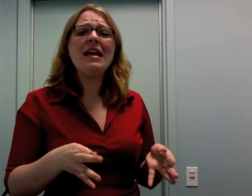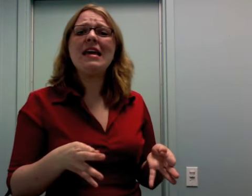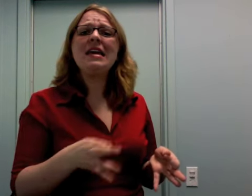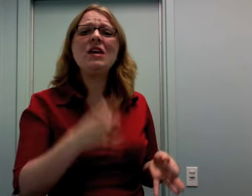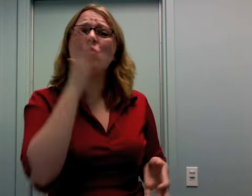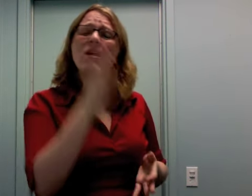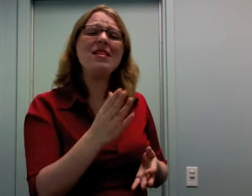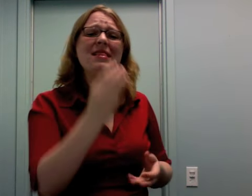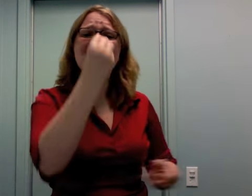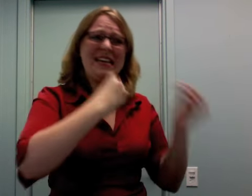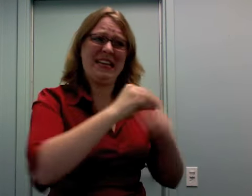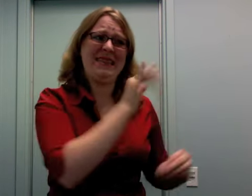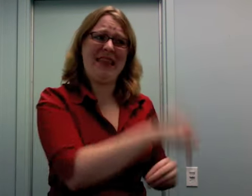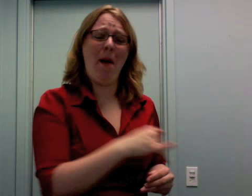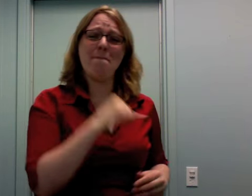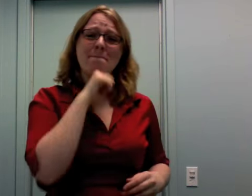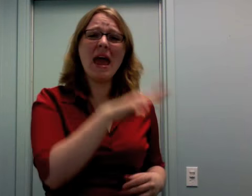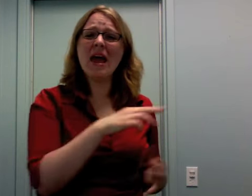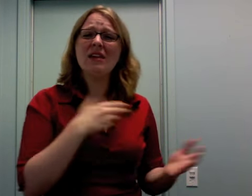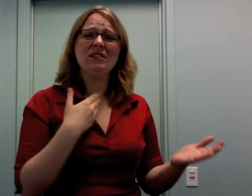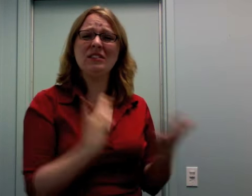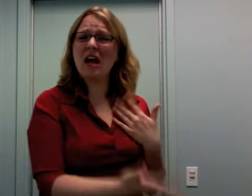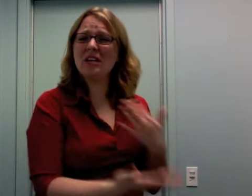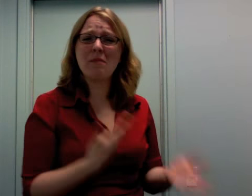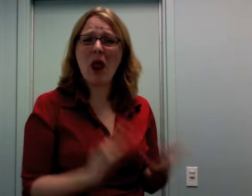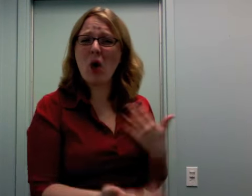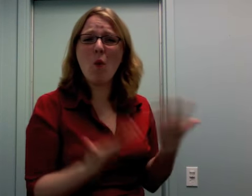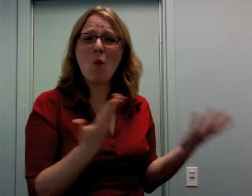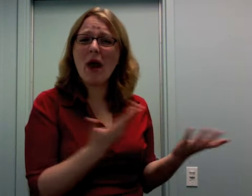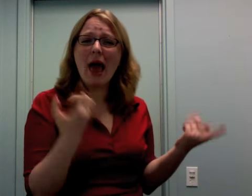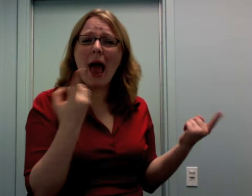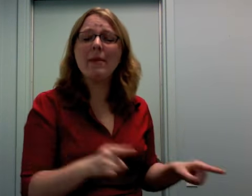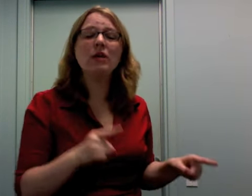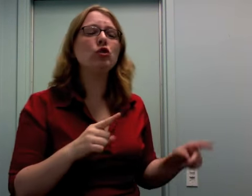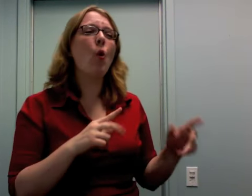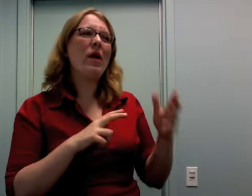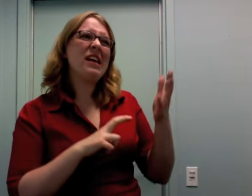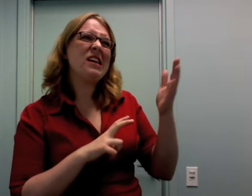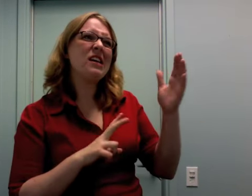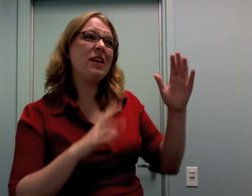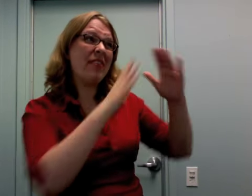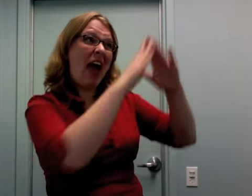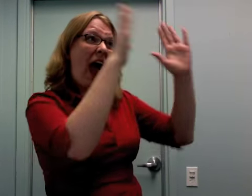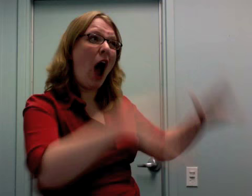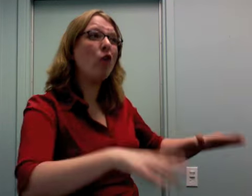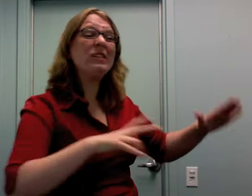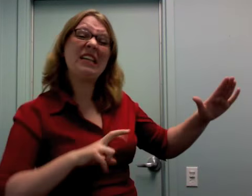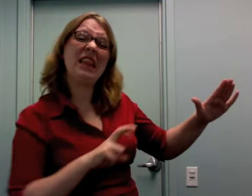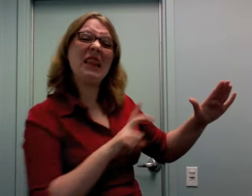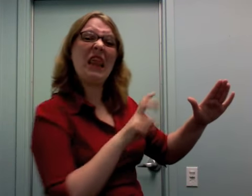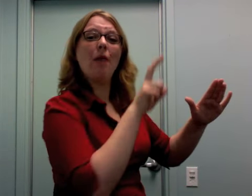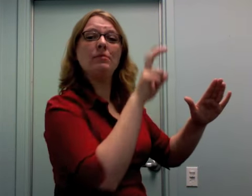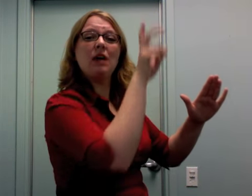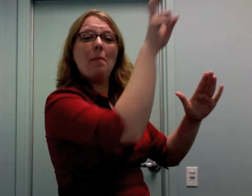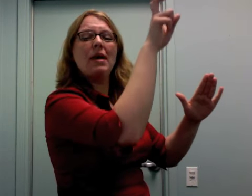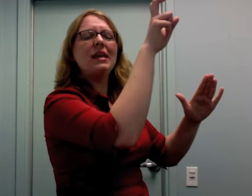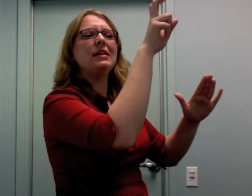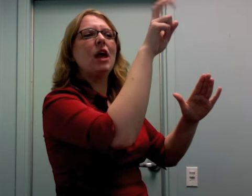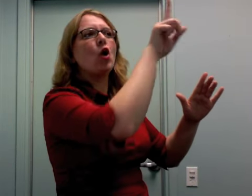little pig. So he climbs up that brick house and goes right down the chimney. But the third little pig is waiting